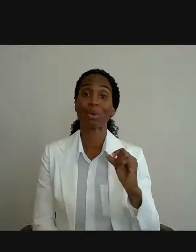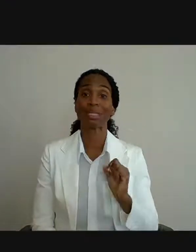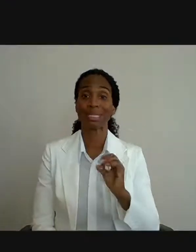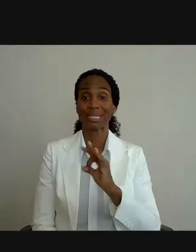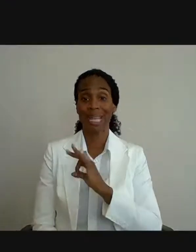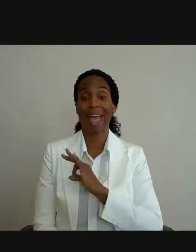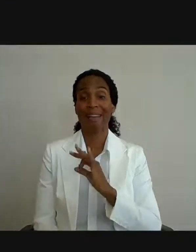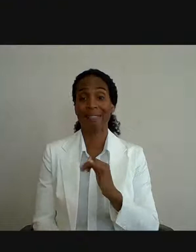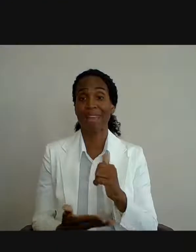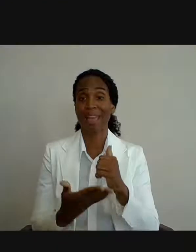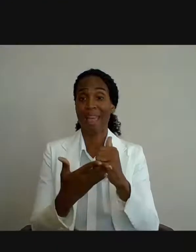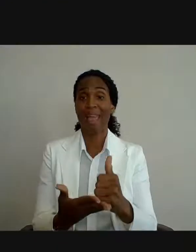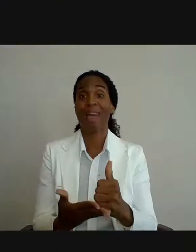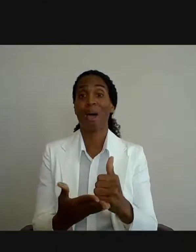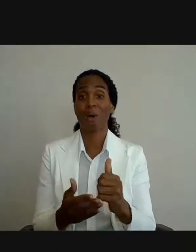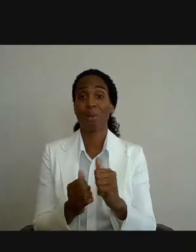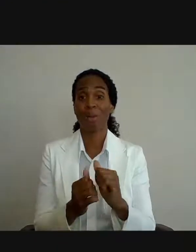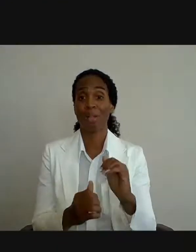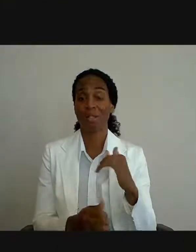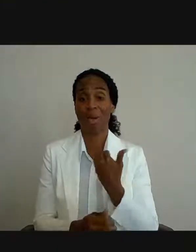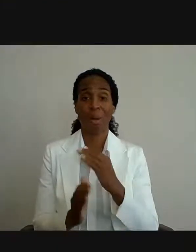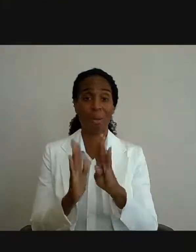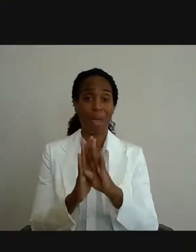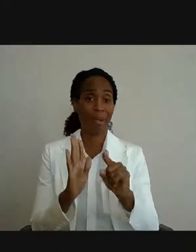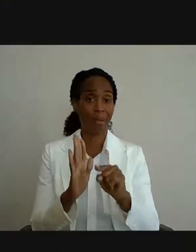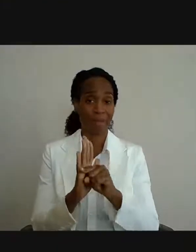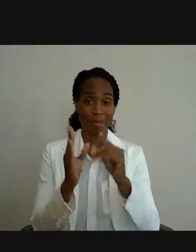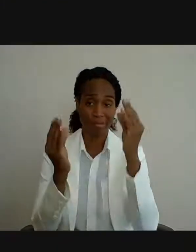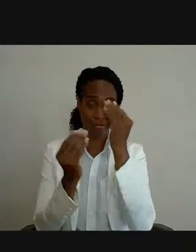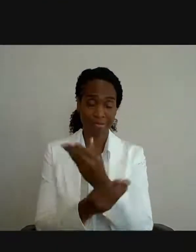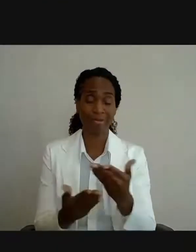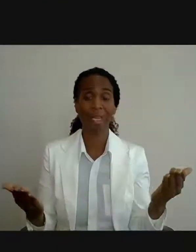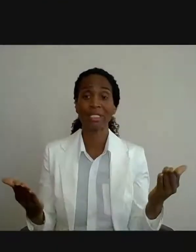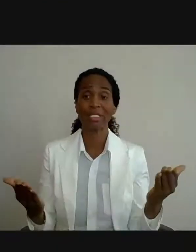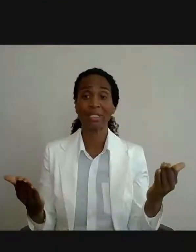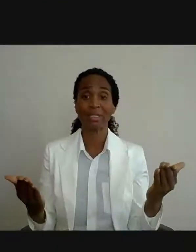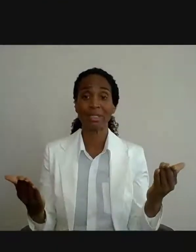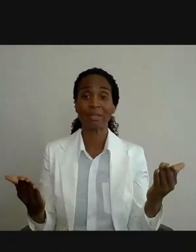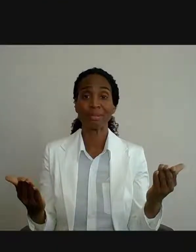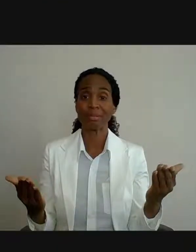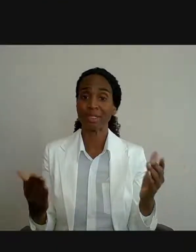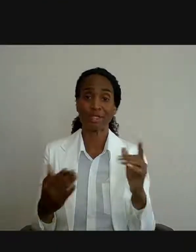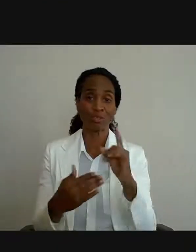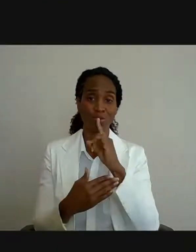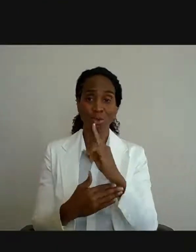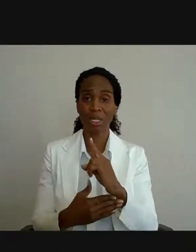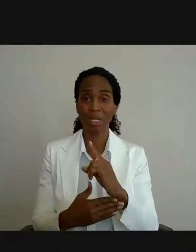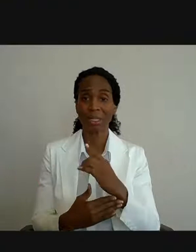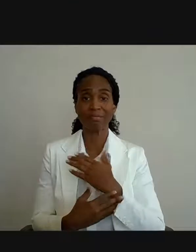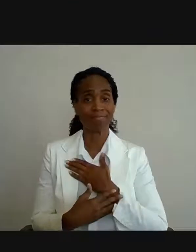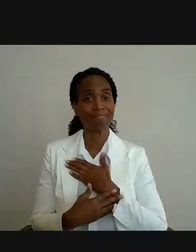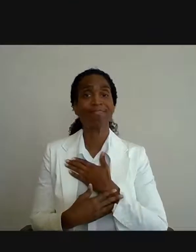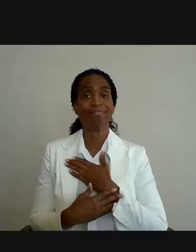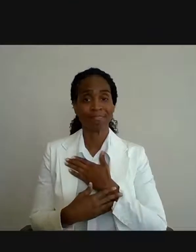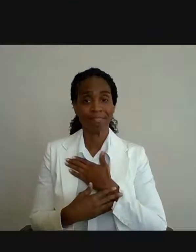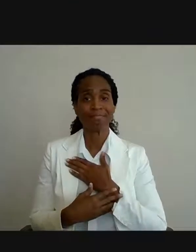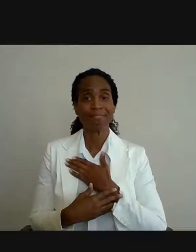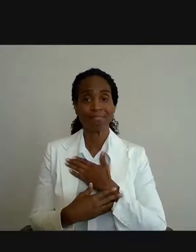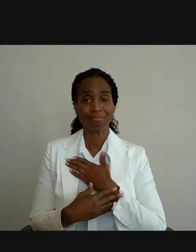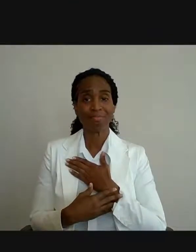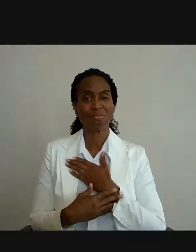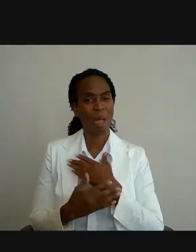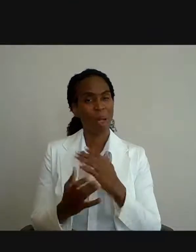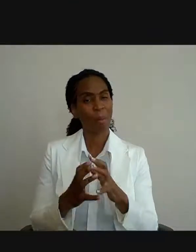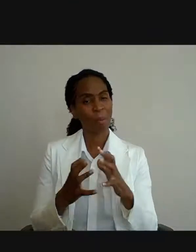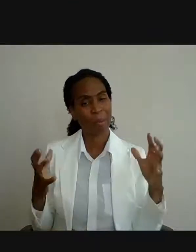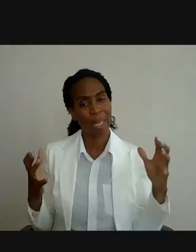have helped to give our background information. And it's just been tremendous to have you as a